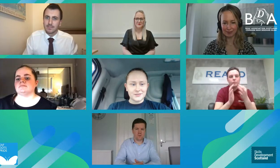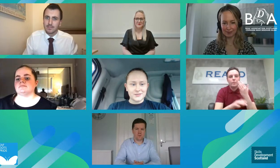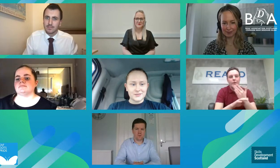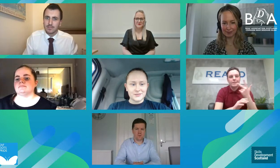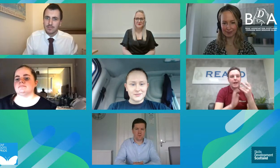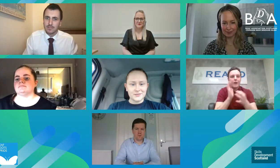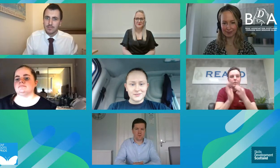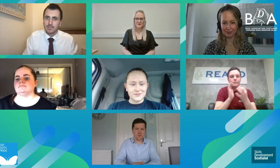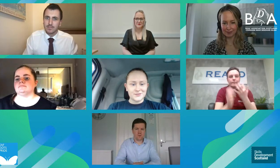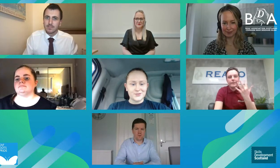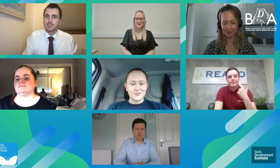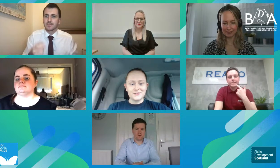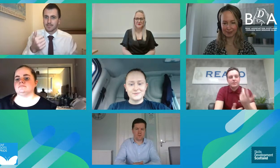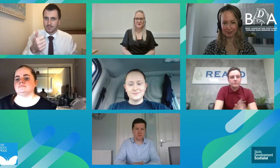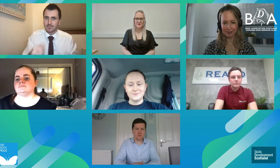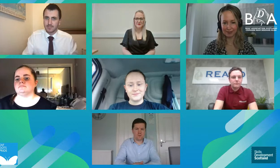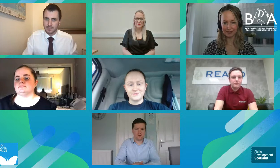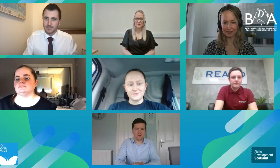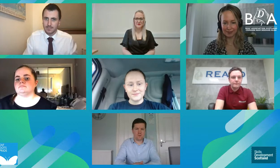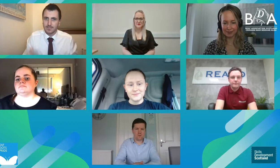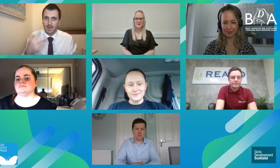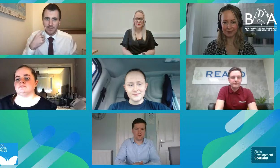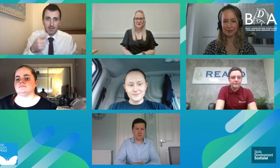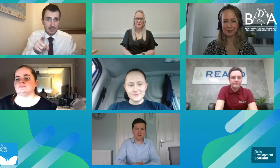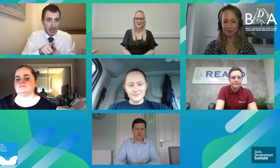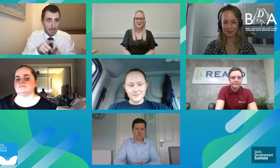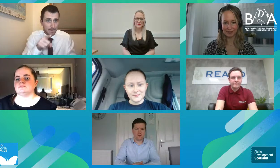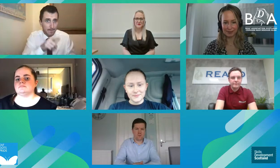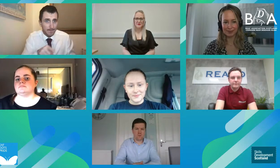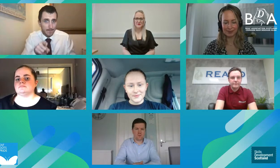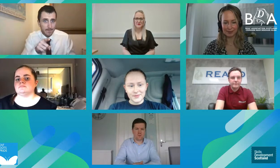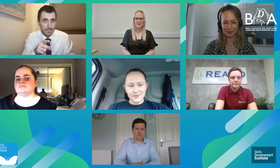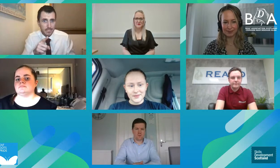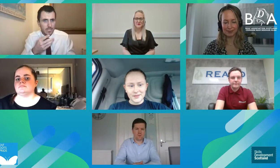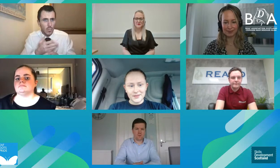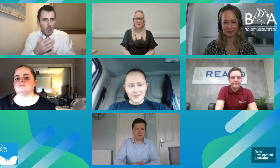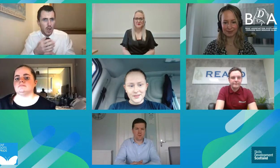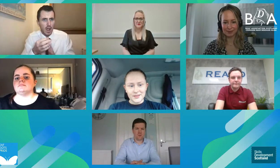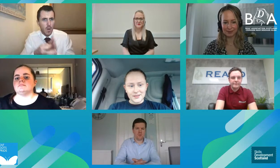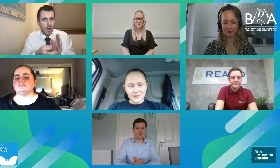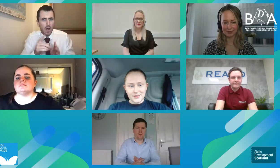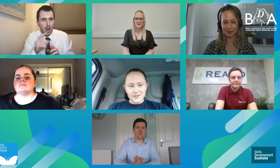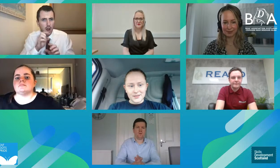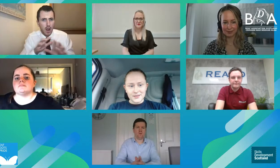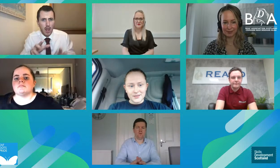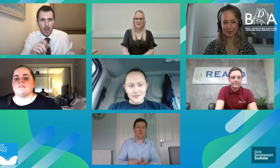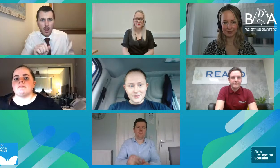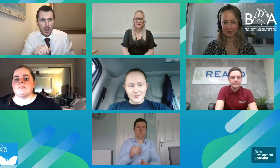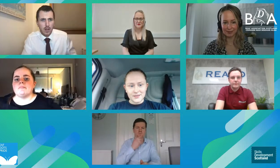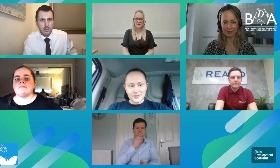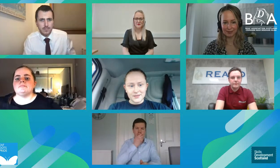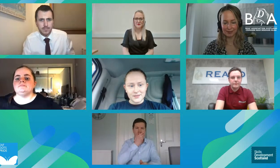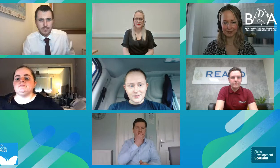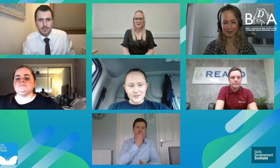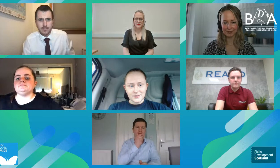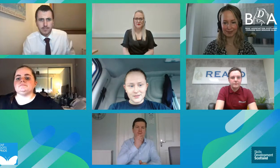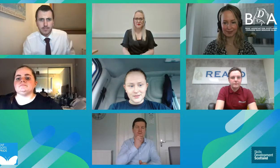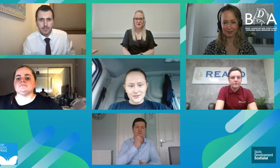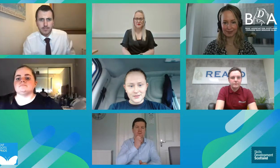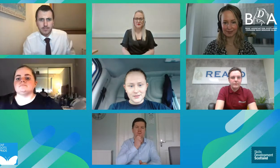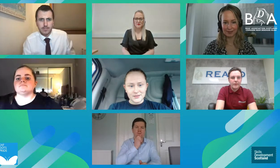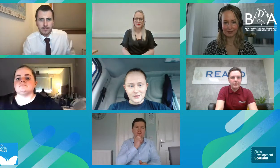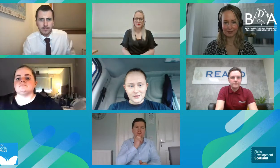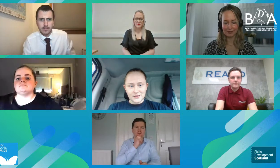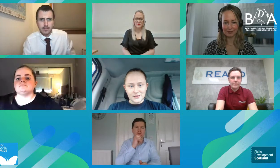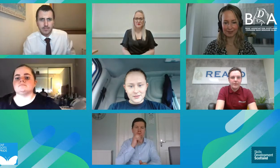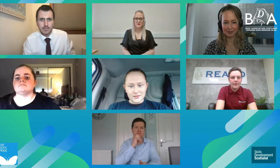a week, and it's 8 hours per day for me. So that's, and is that the same for everybody else? What about the working hours for the